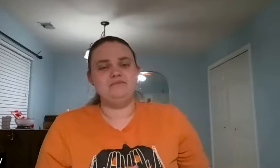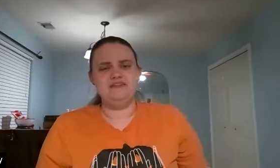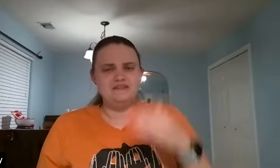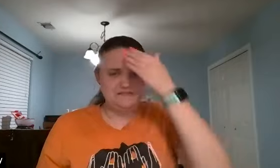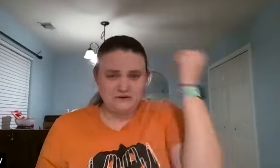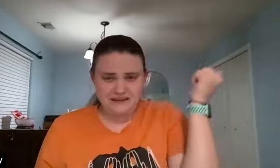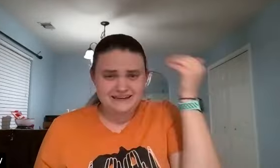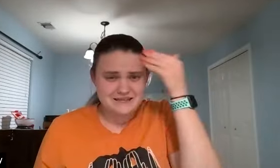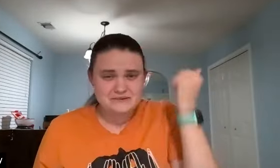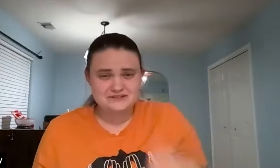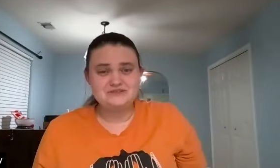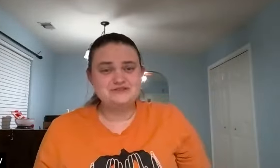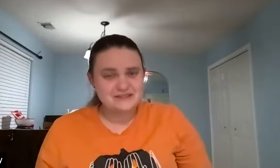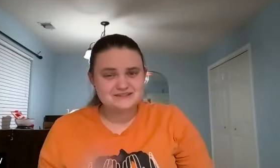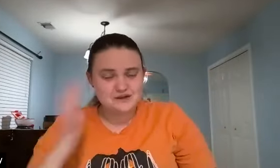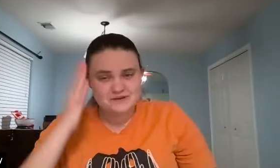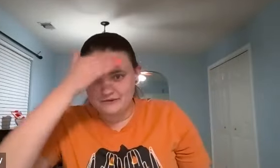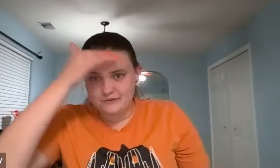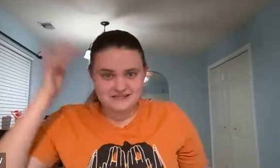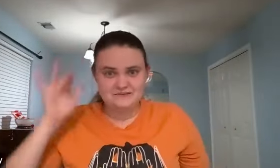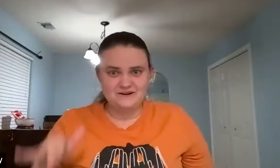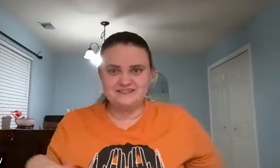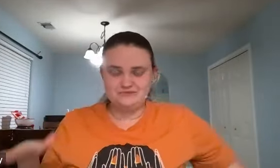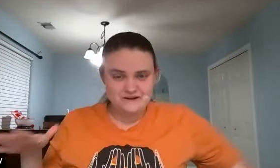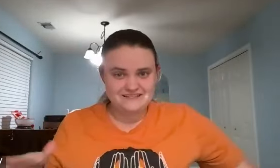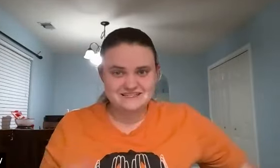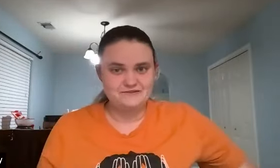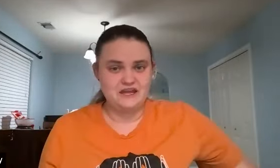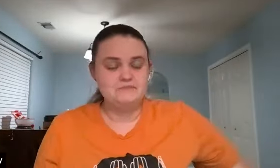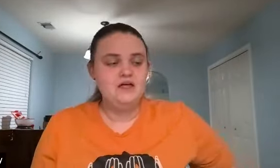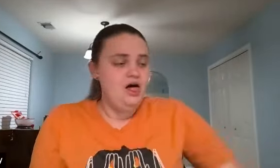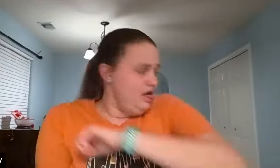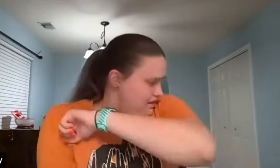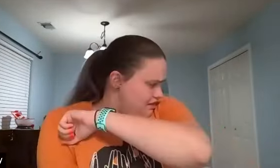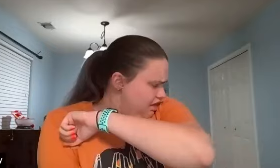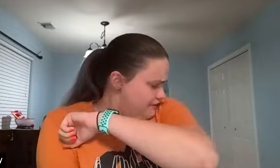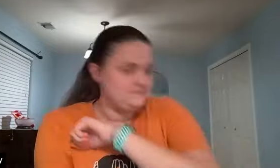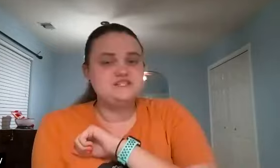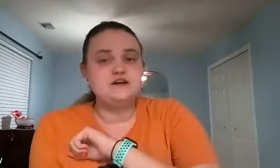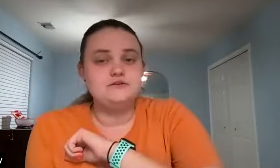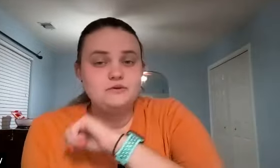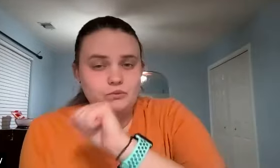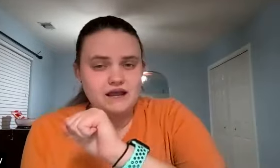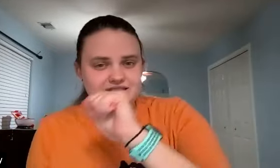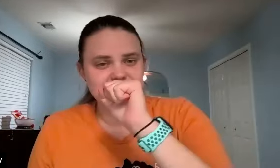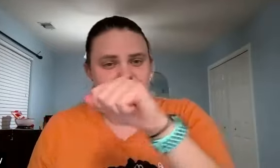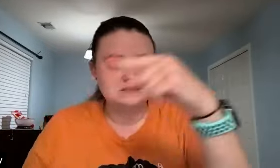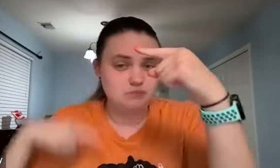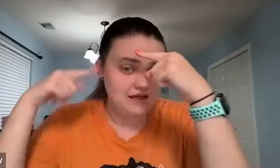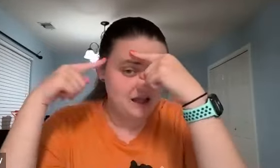And then like forget is up here too. There's like so many different ones up here. It's very easy to forget. So the way to do it is black